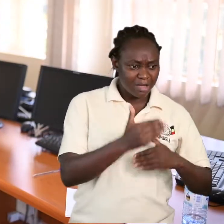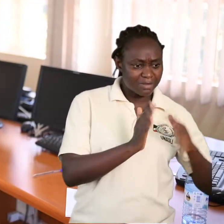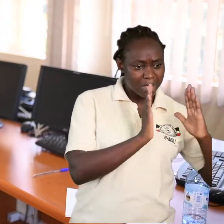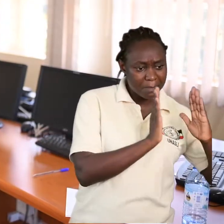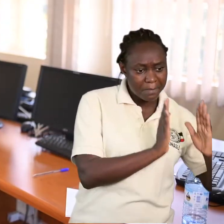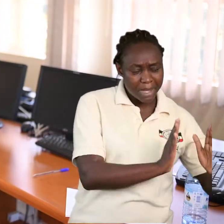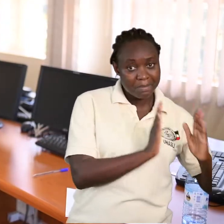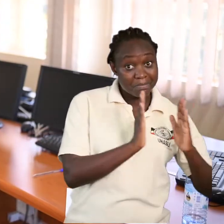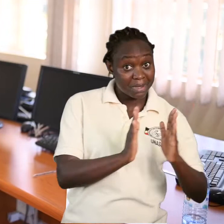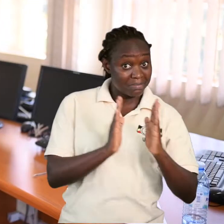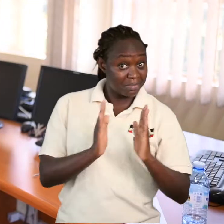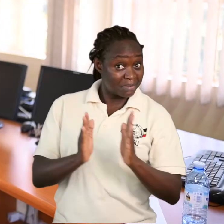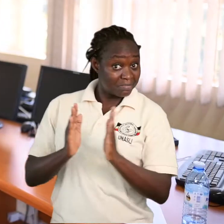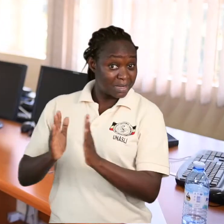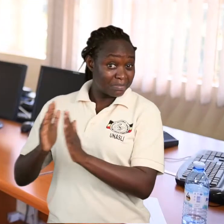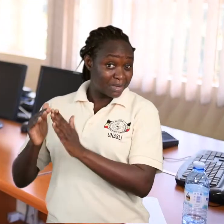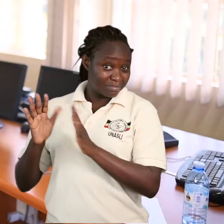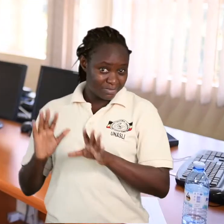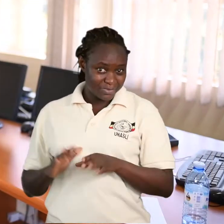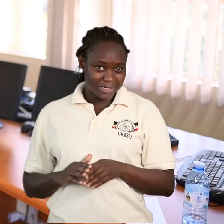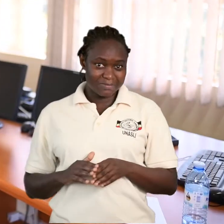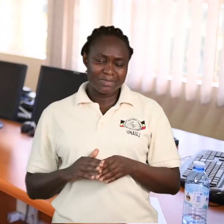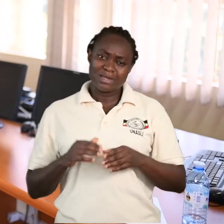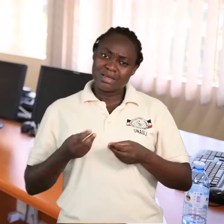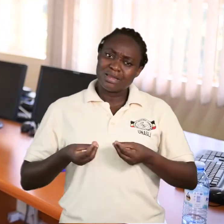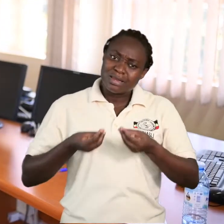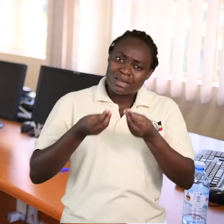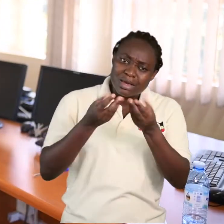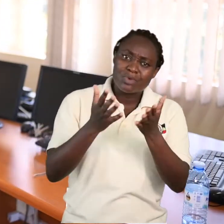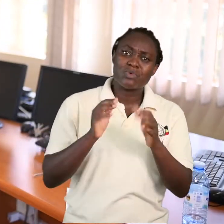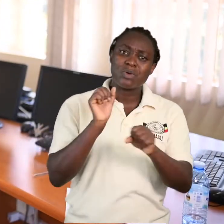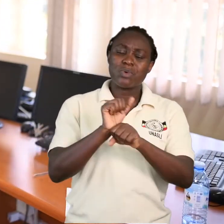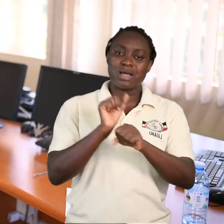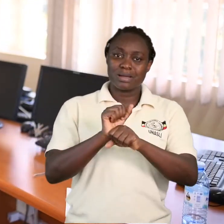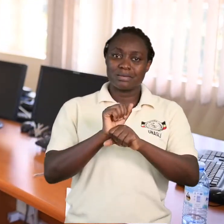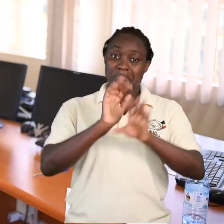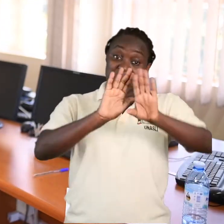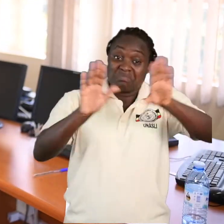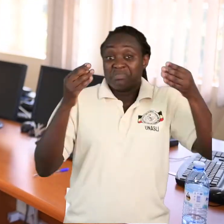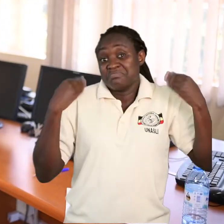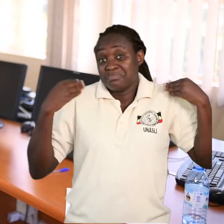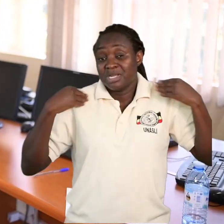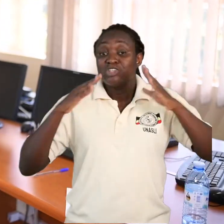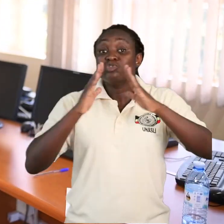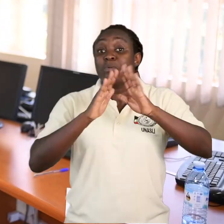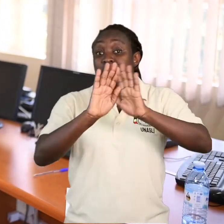steps, the homework I want to give you today,